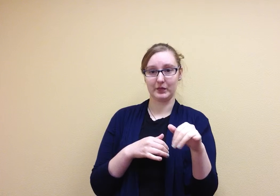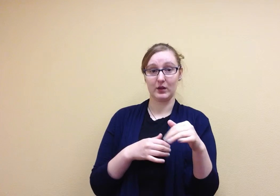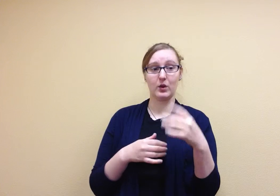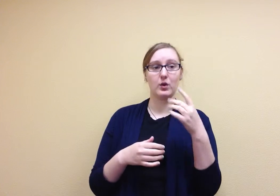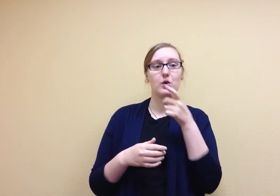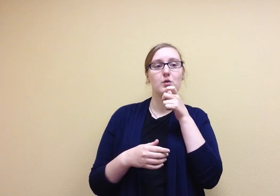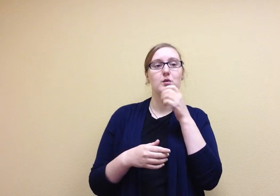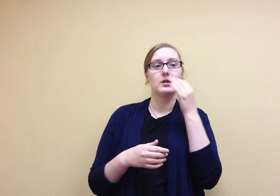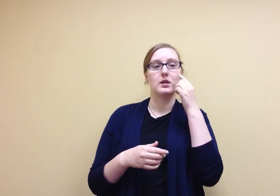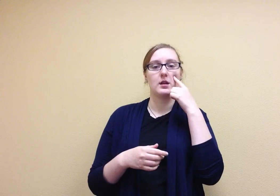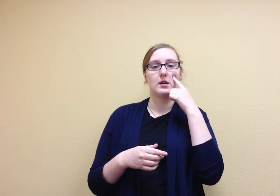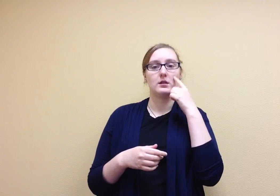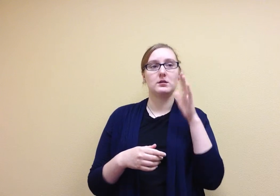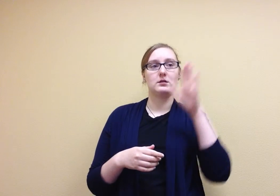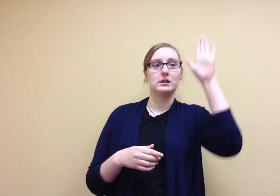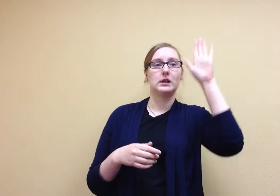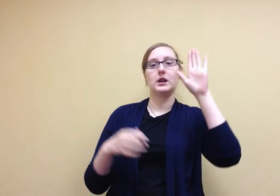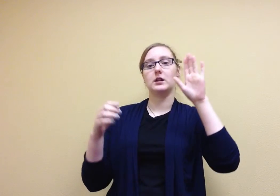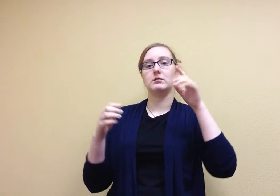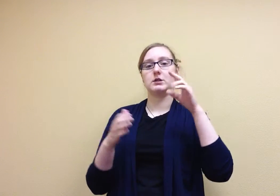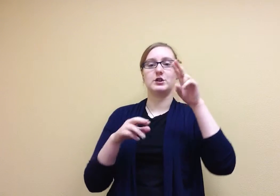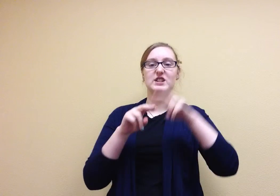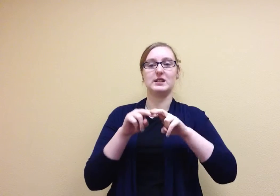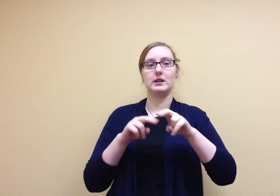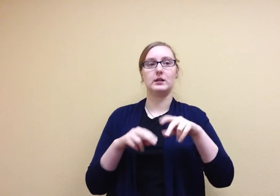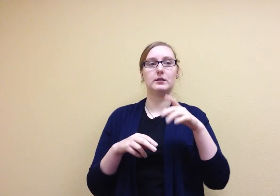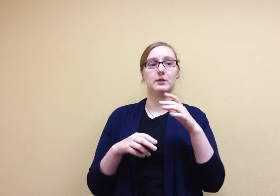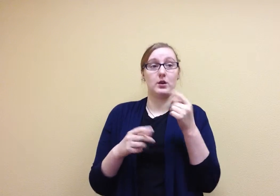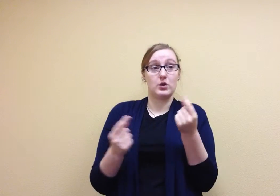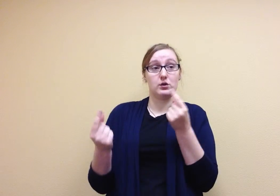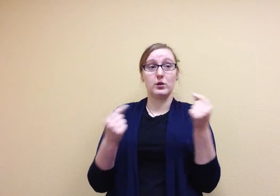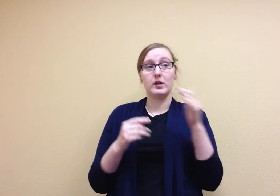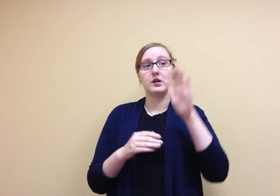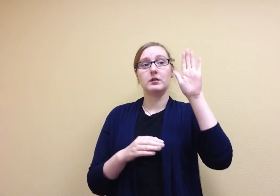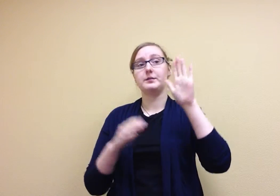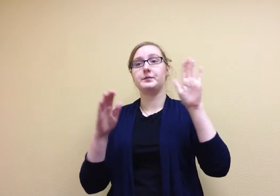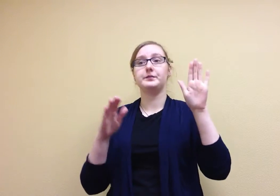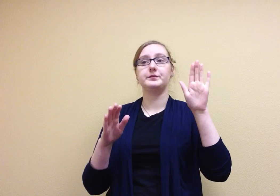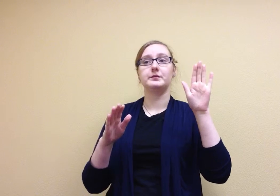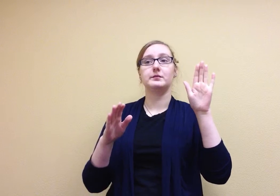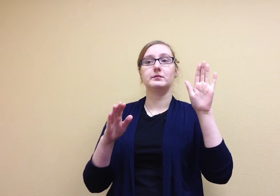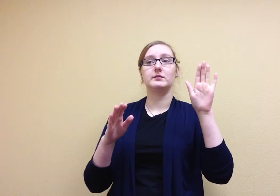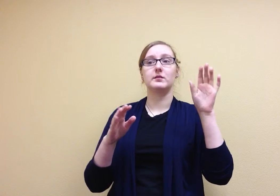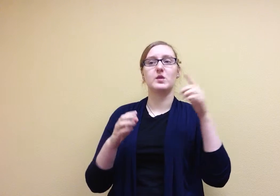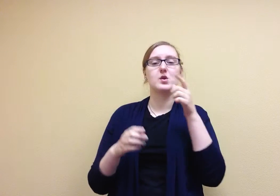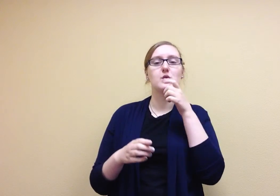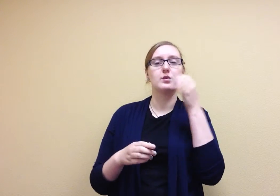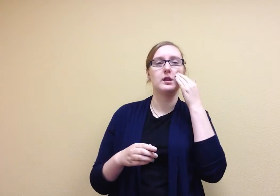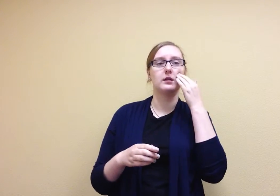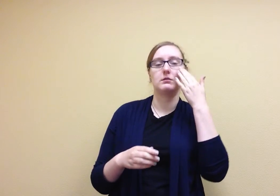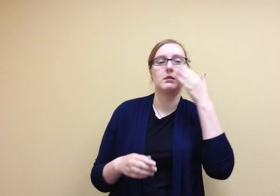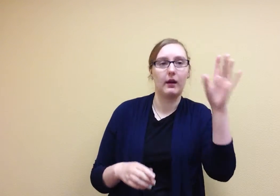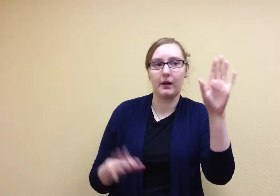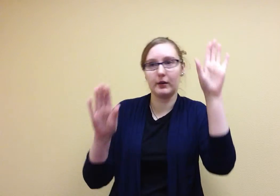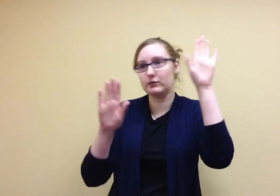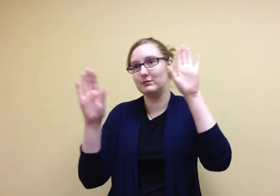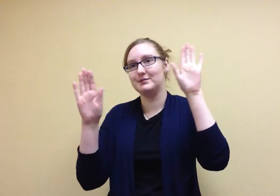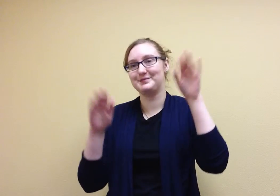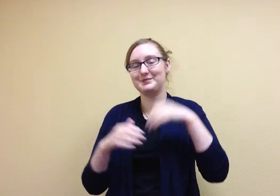there? How many people think that they're doing something? How many people think that they don't know? Take